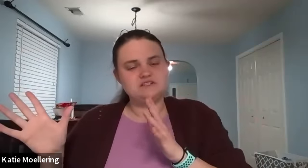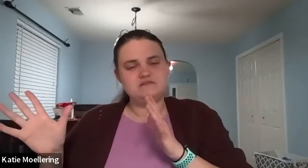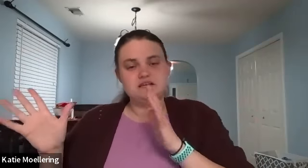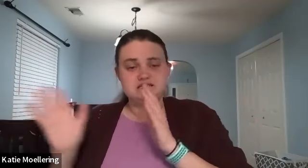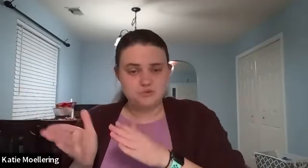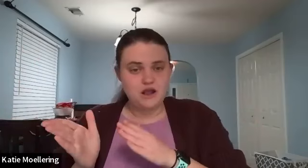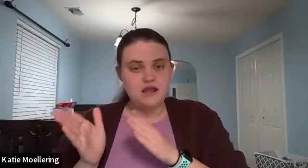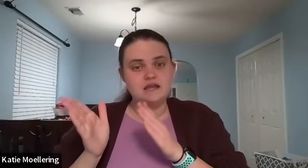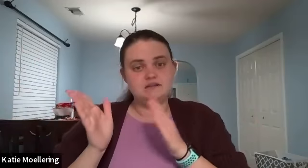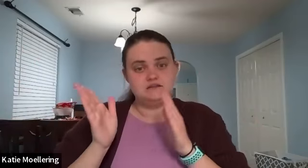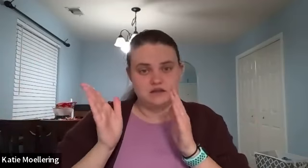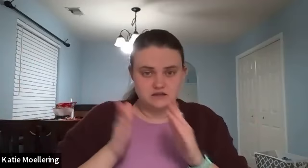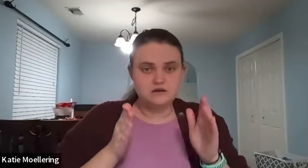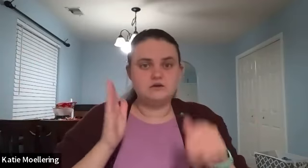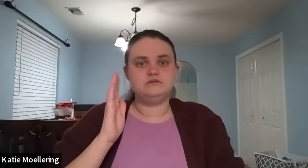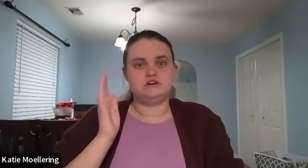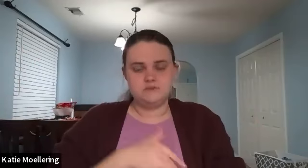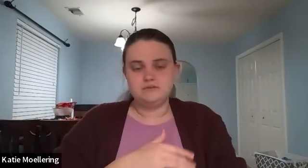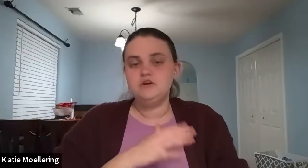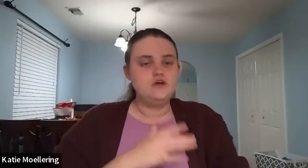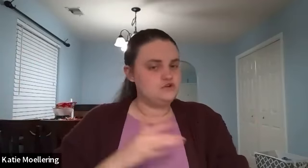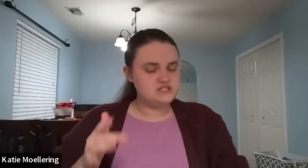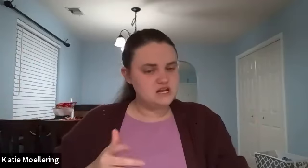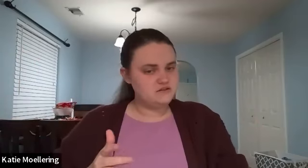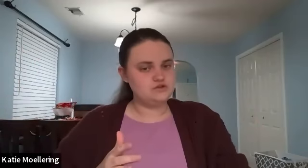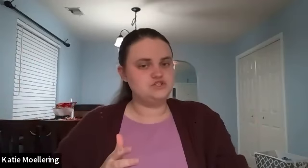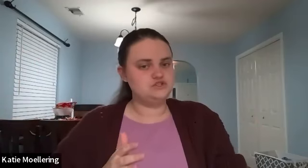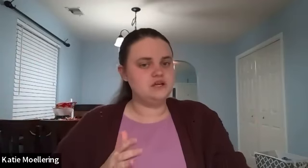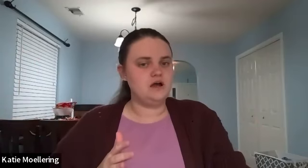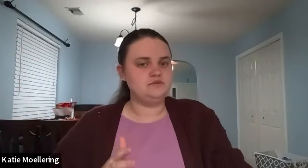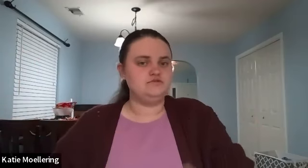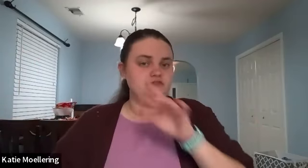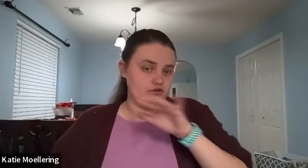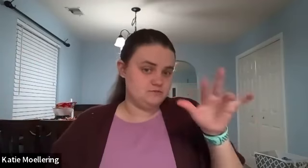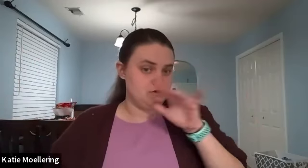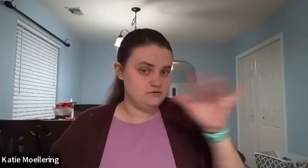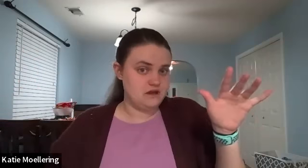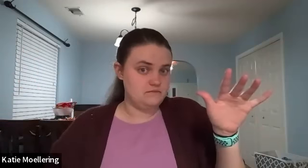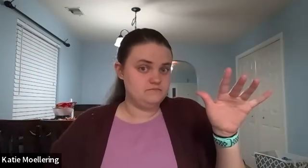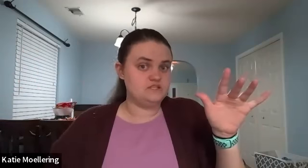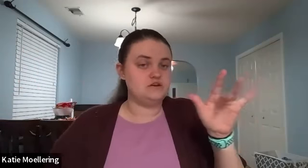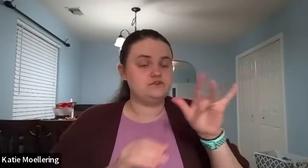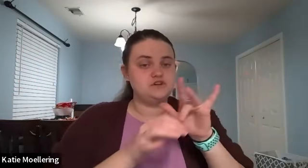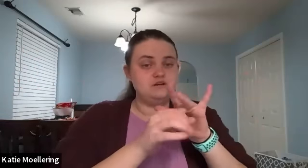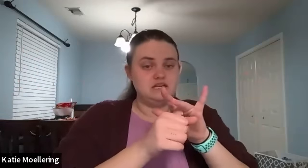stuff like Sprite, Diet Coke, Dr. Pepper. There's none of those. Usually you finger spell those out. But so for soda,